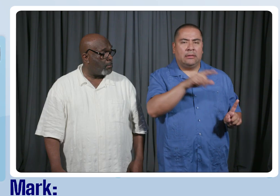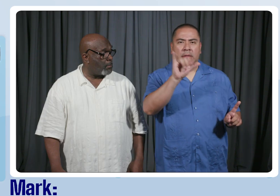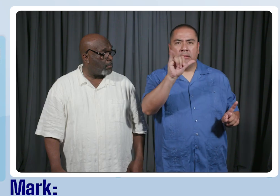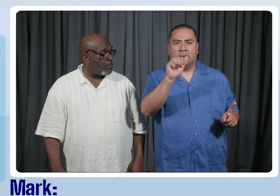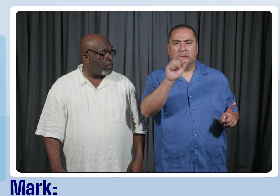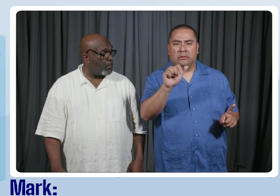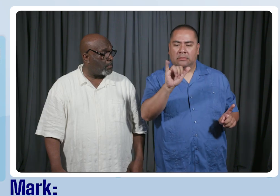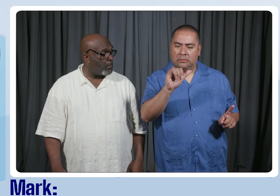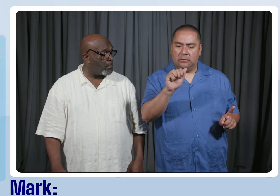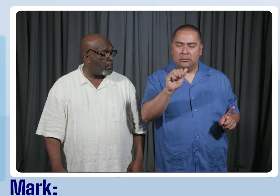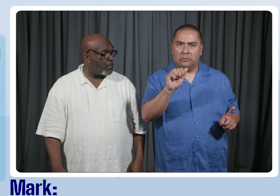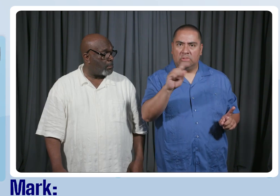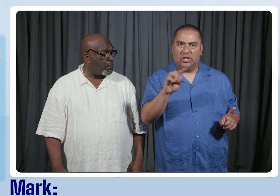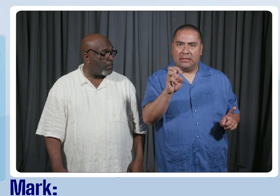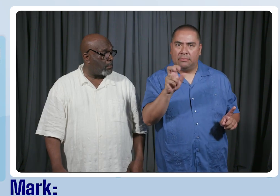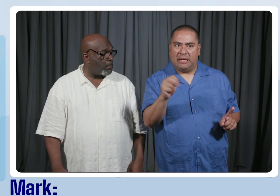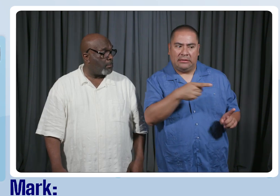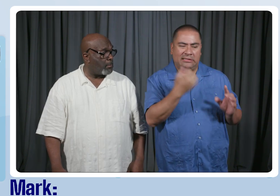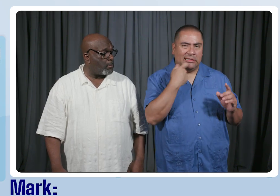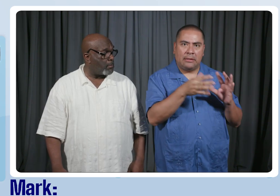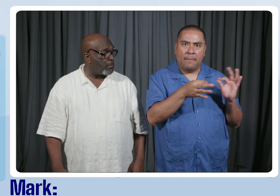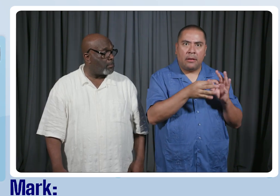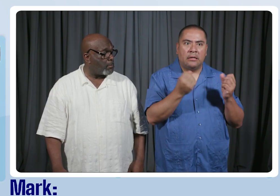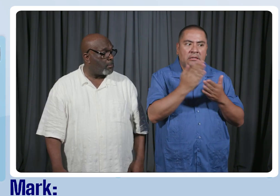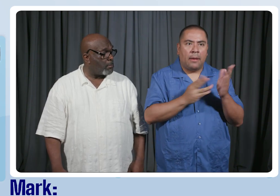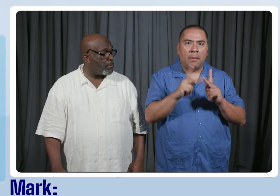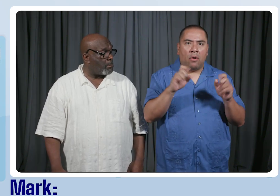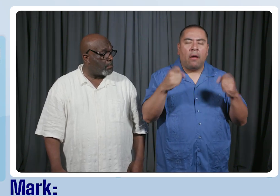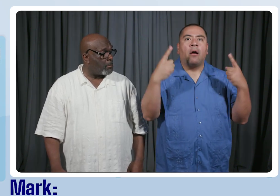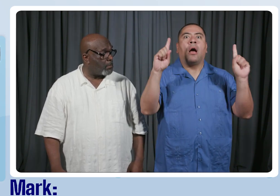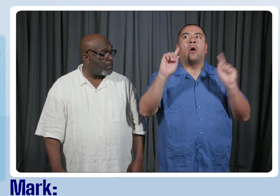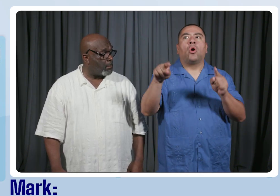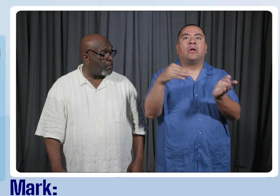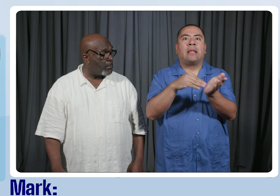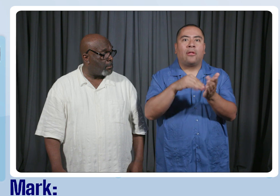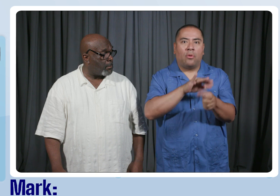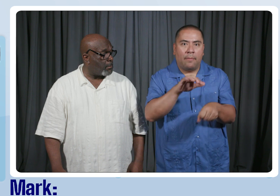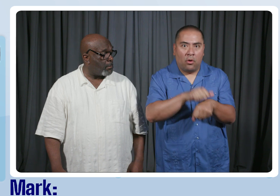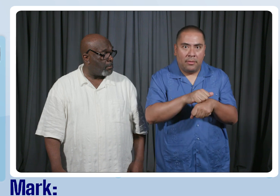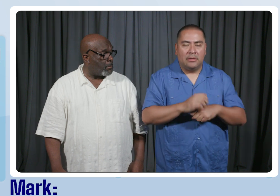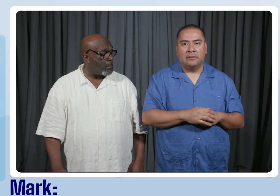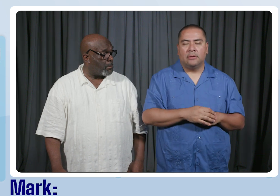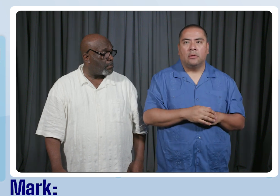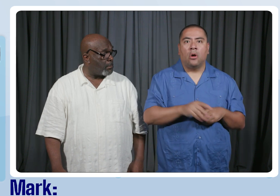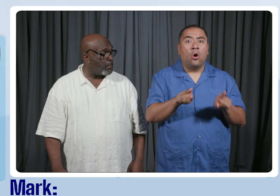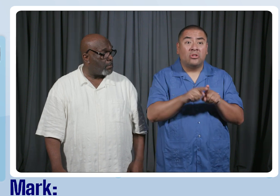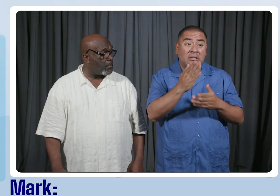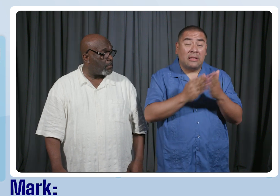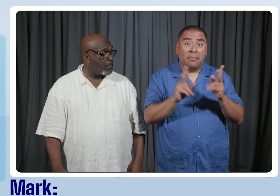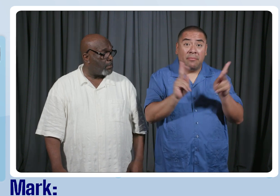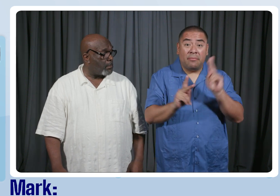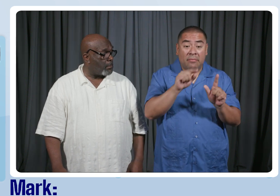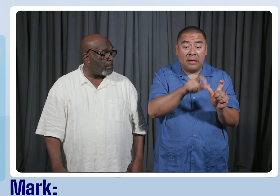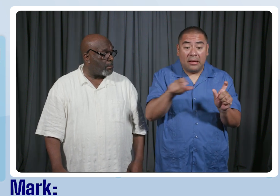that some of these individuals can now go to doctor's appointments. Even beyond that, some of these individuals